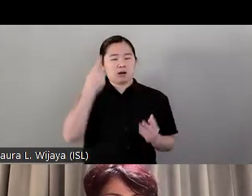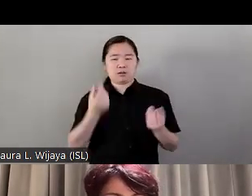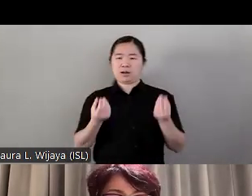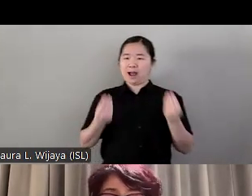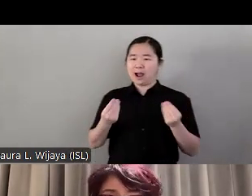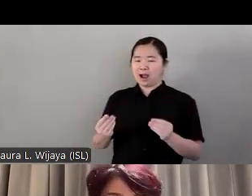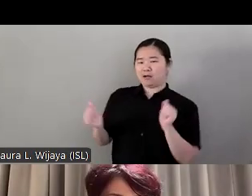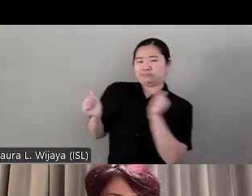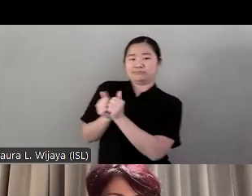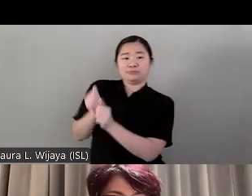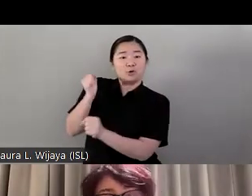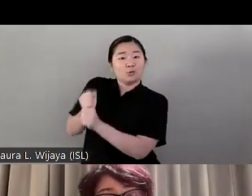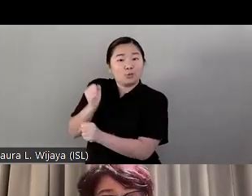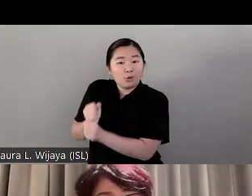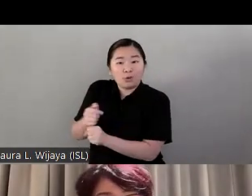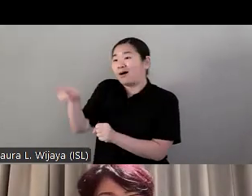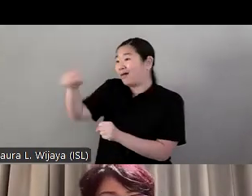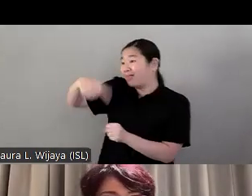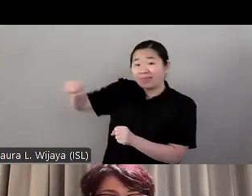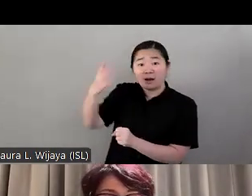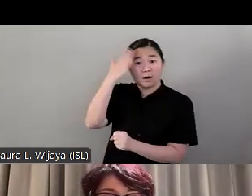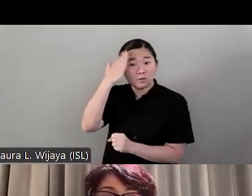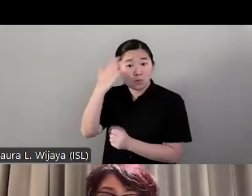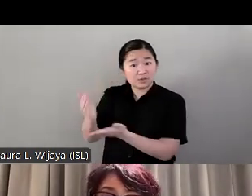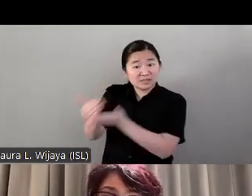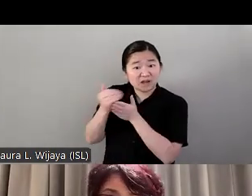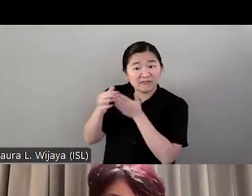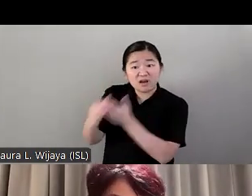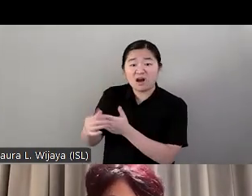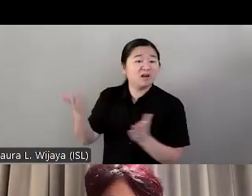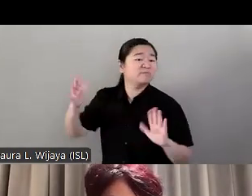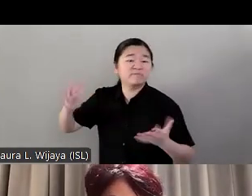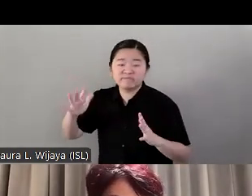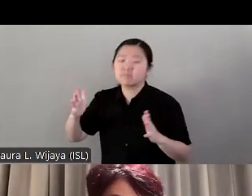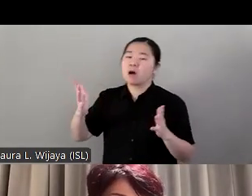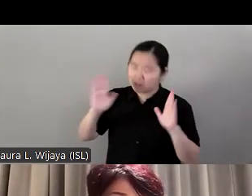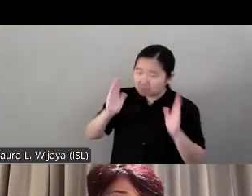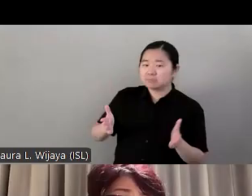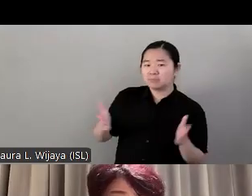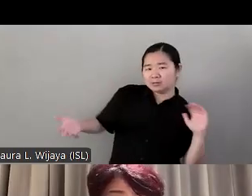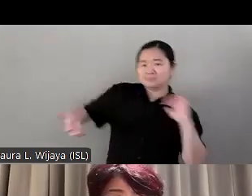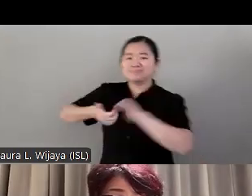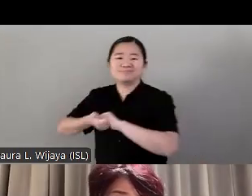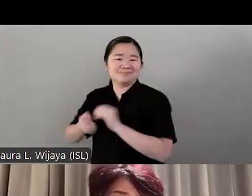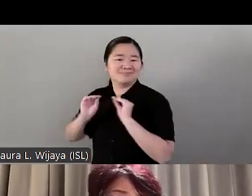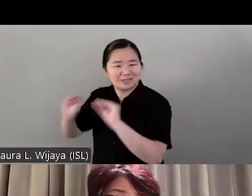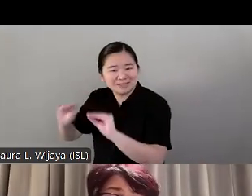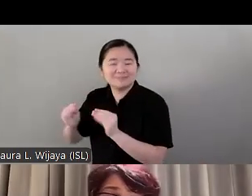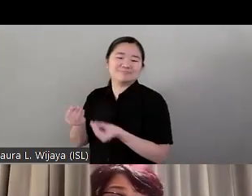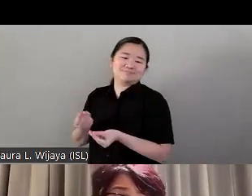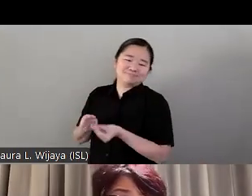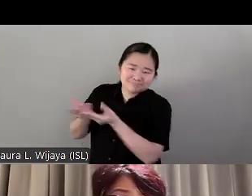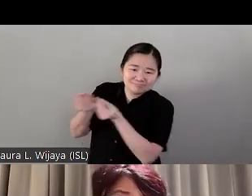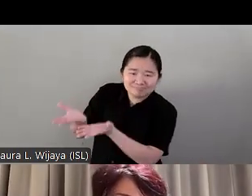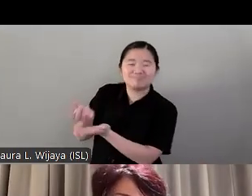well. The next is including the experience of women and girls with disabilities. As Joe mentioned, there